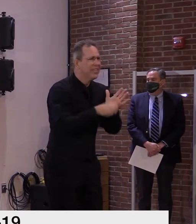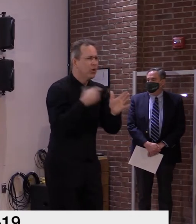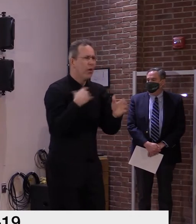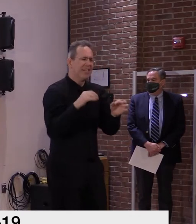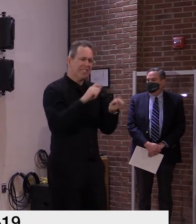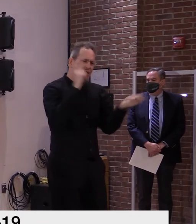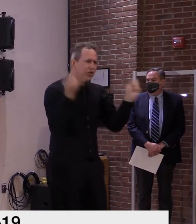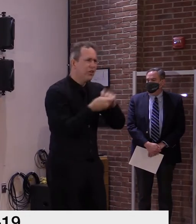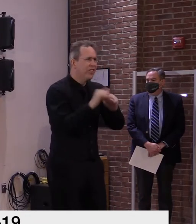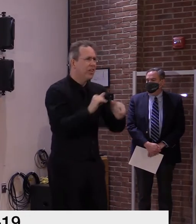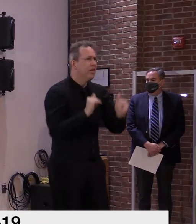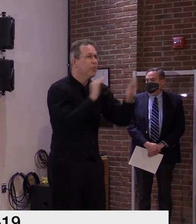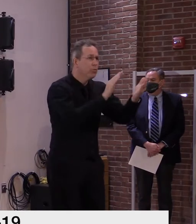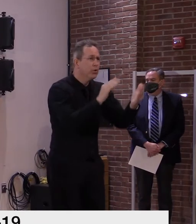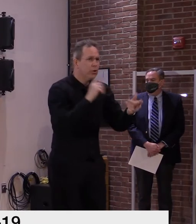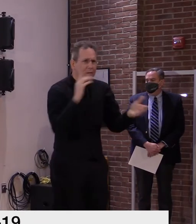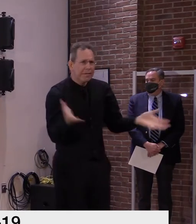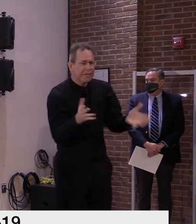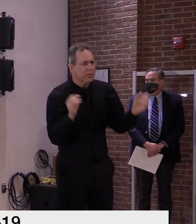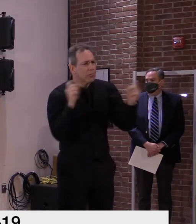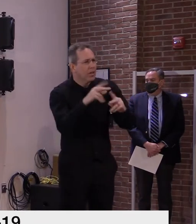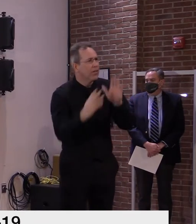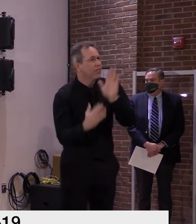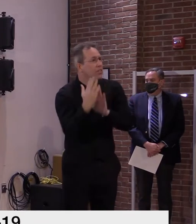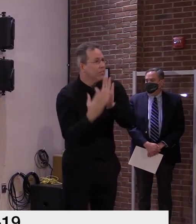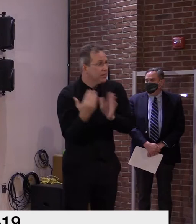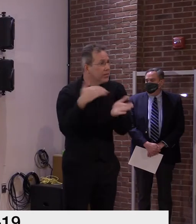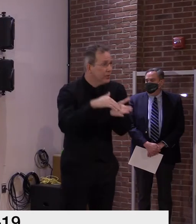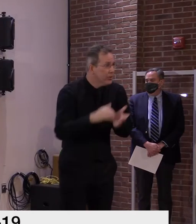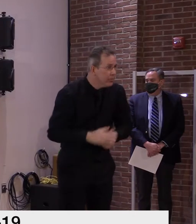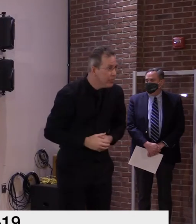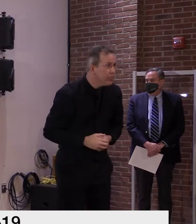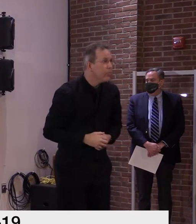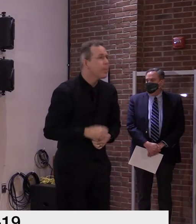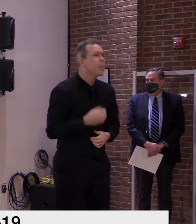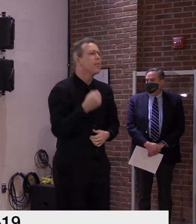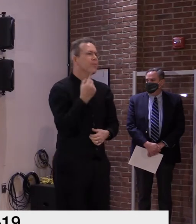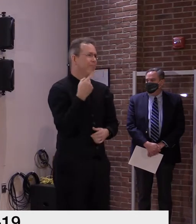can. And that means, in this case, in-person instruction.